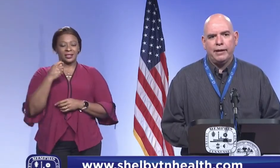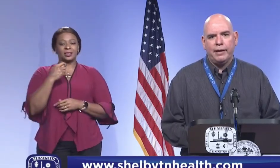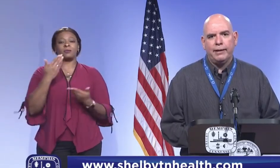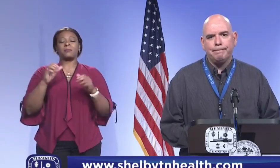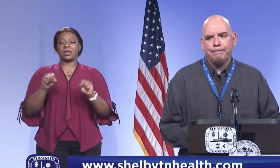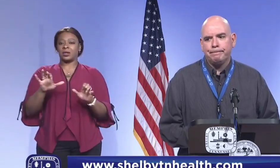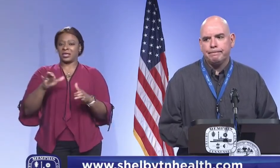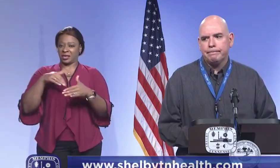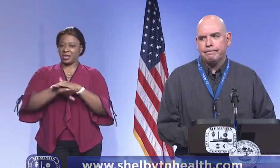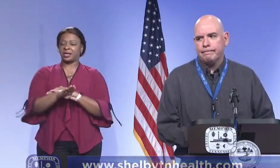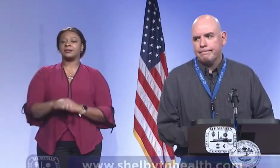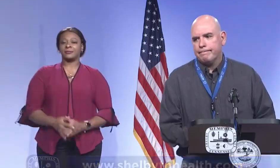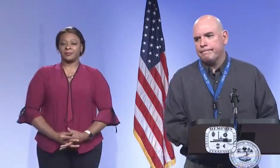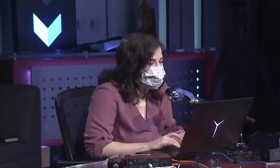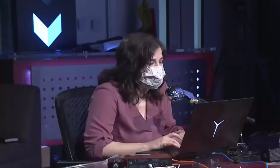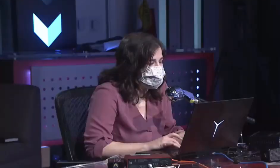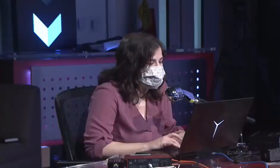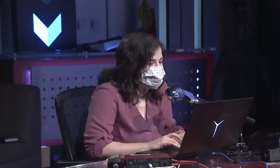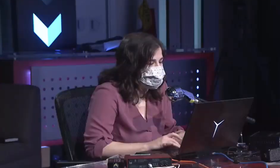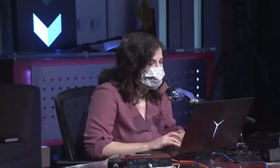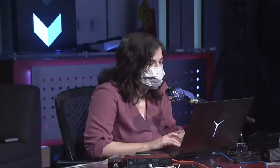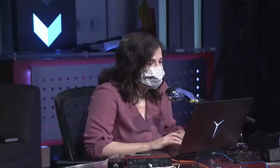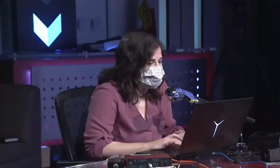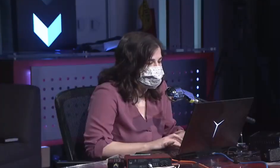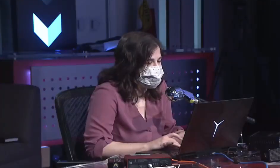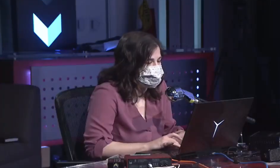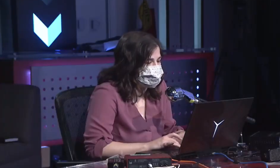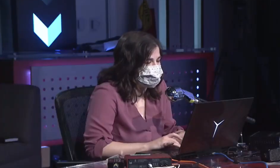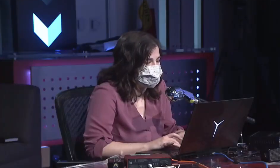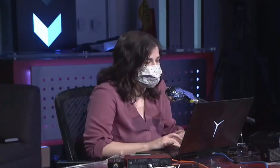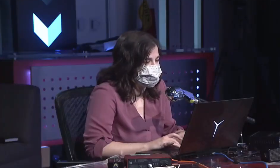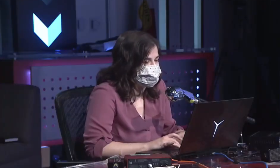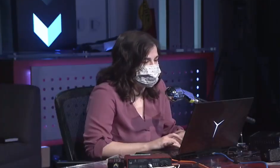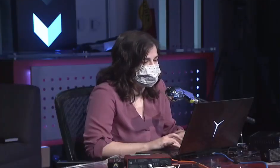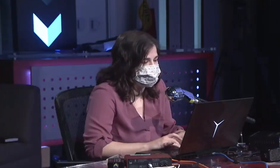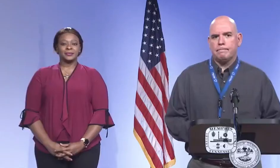can get in. Alex Coleman, WREG.